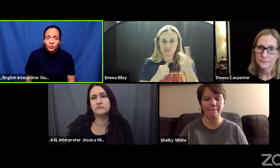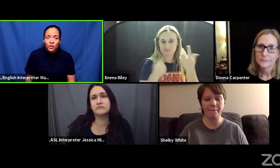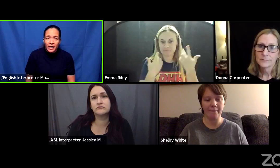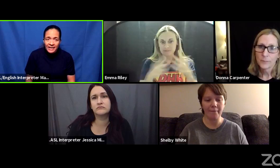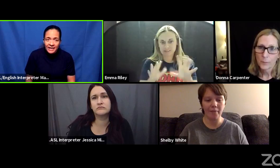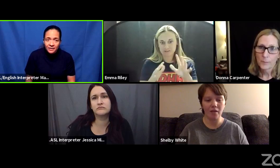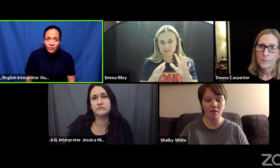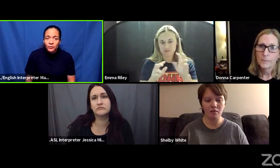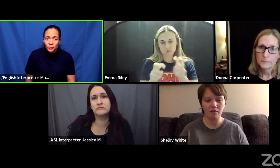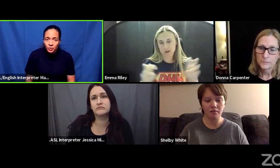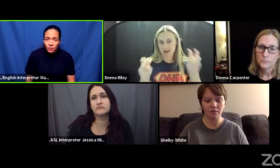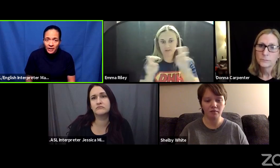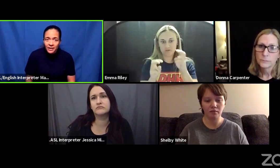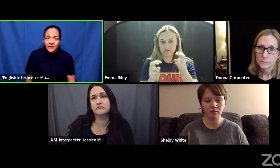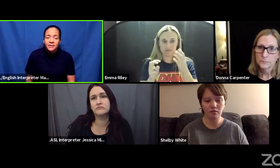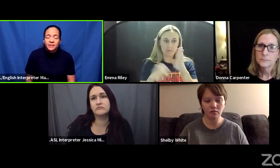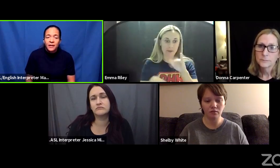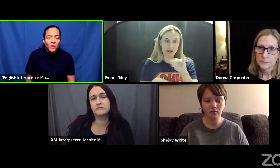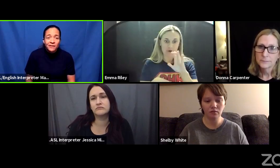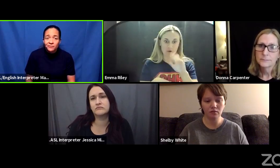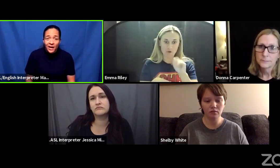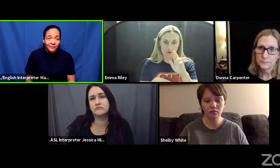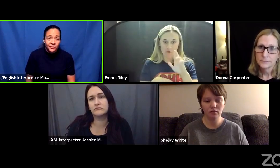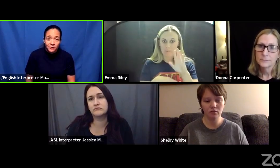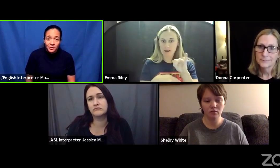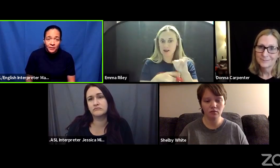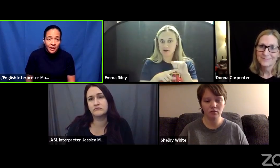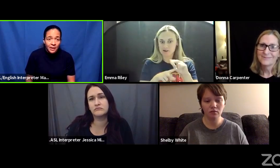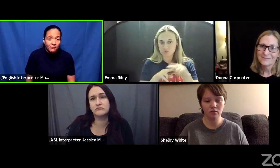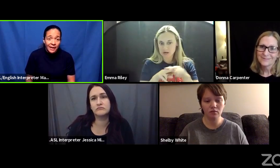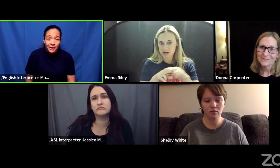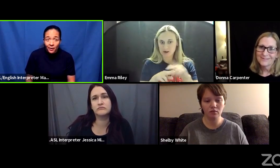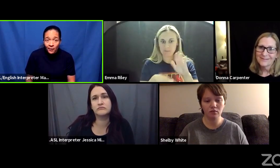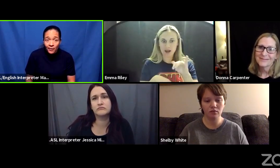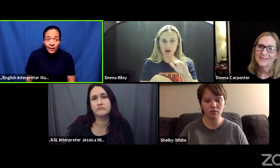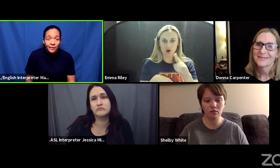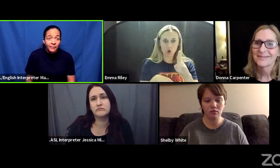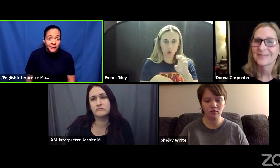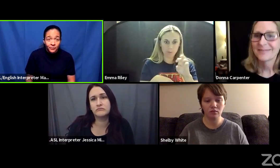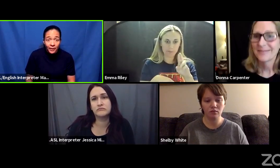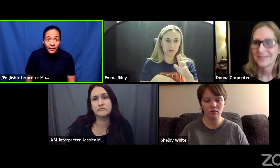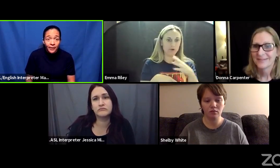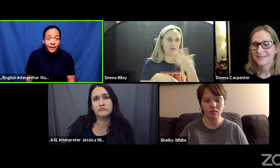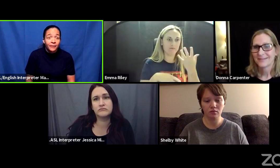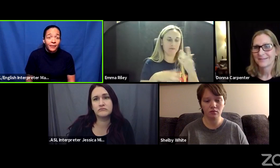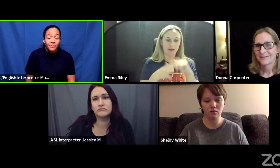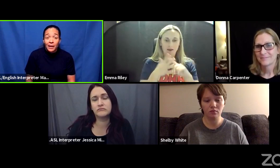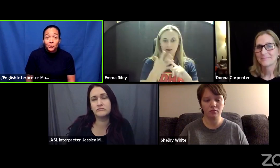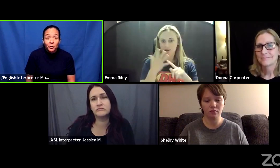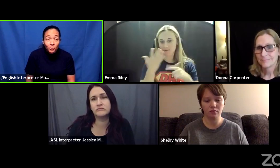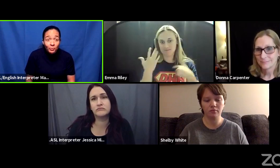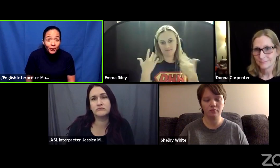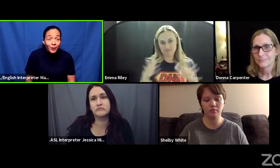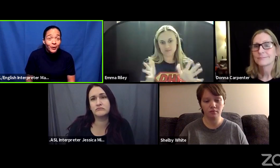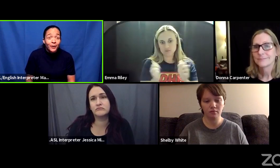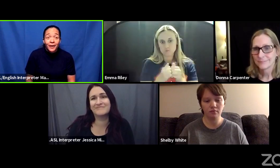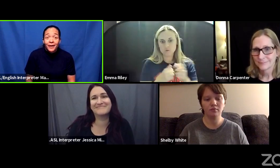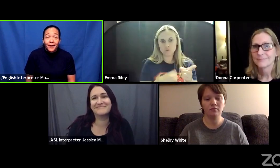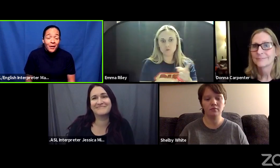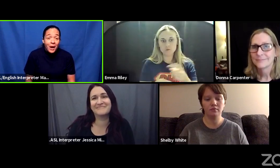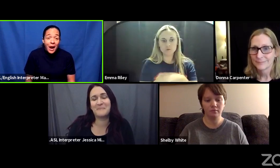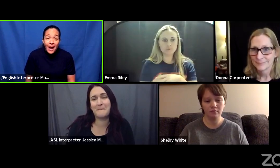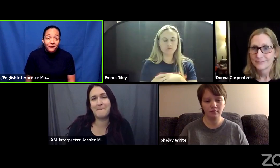flown to trainings or flew to trainings, and we've traveled by car, by train, by